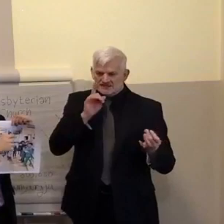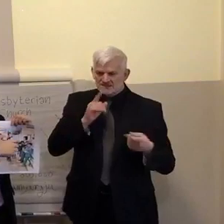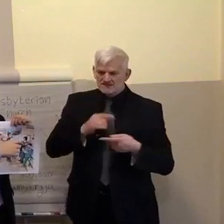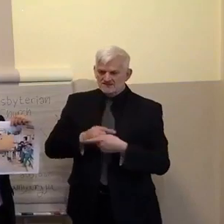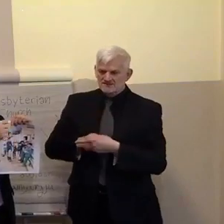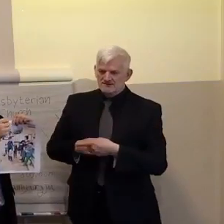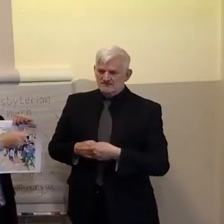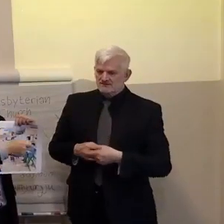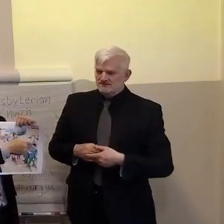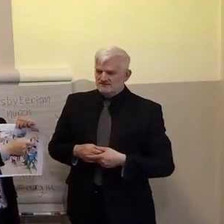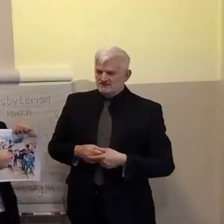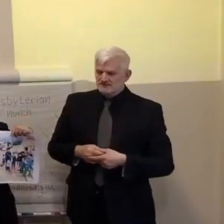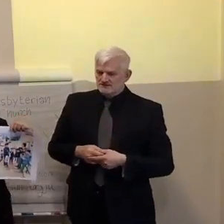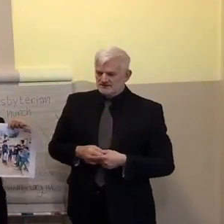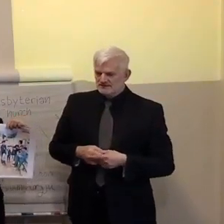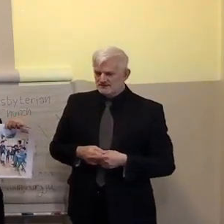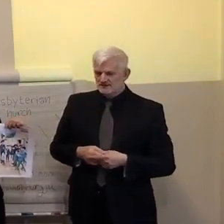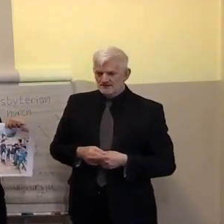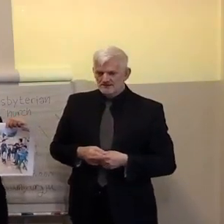So she wanted to immediately go out,